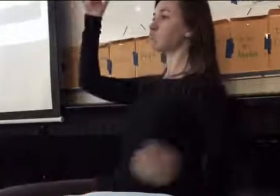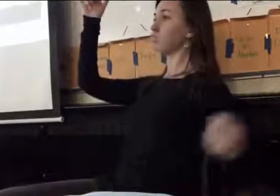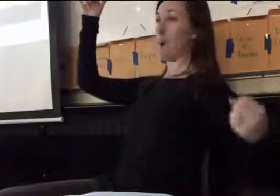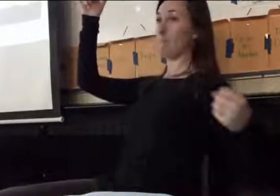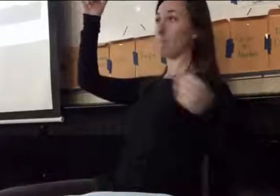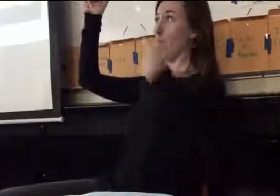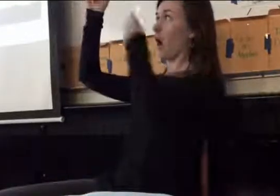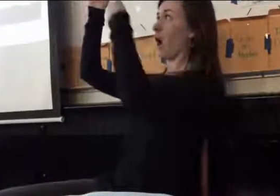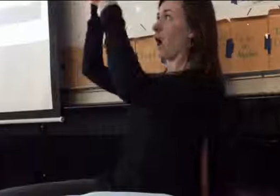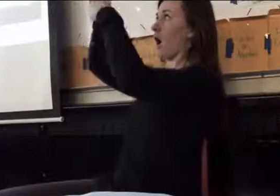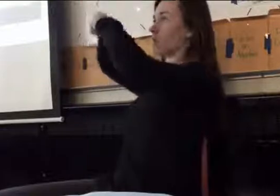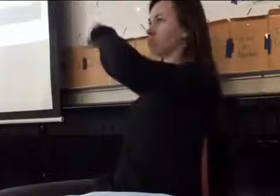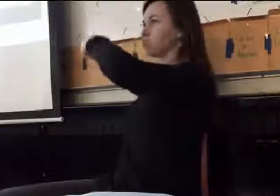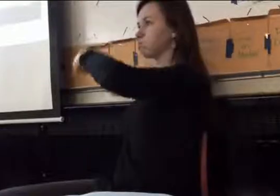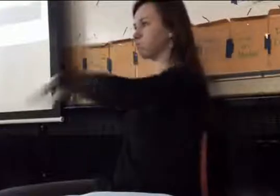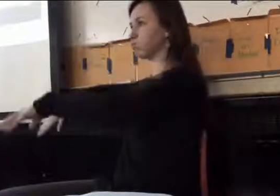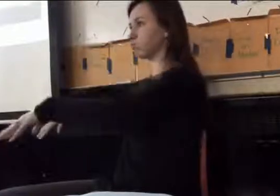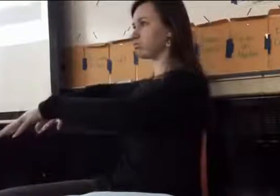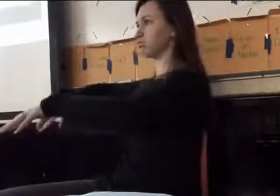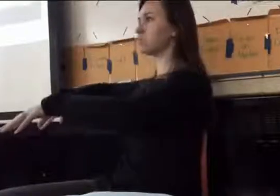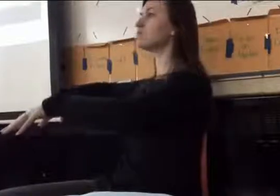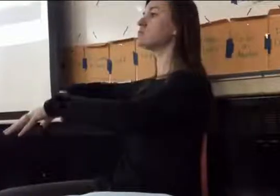triangulates